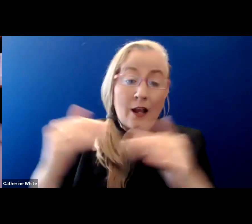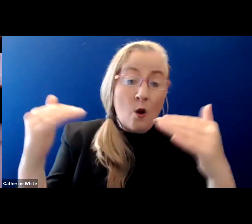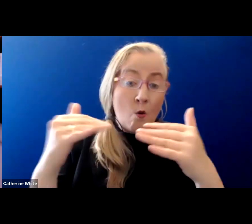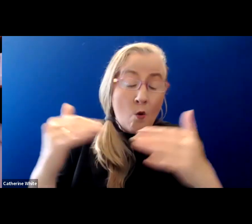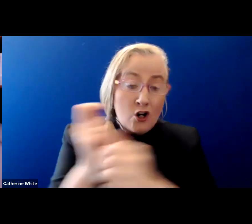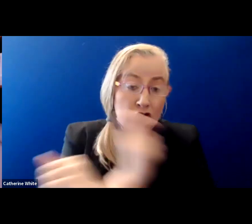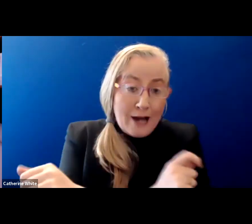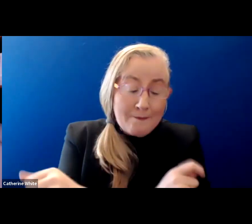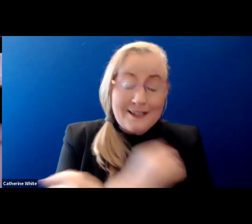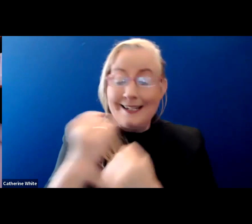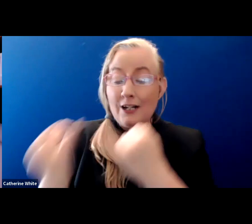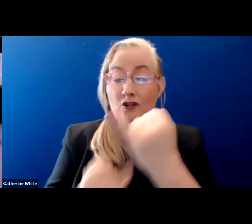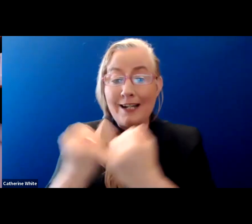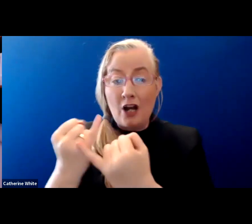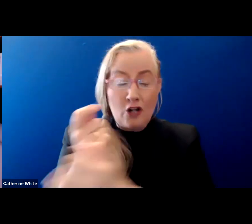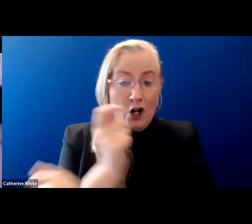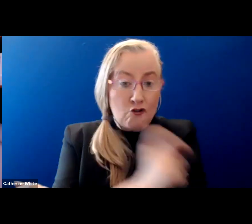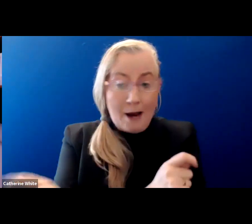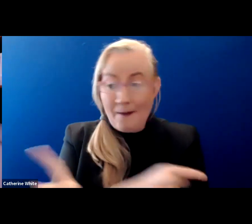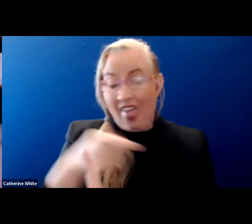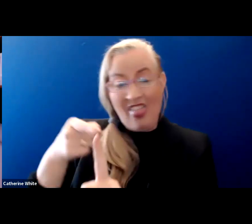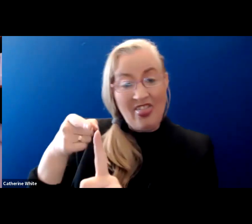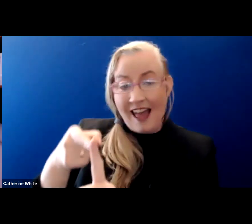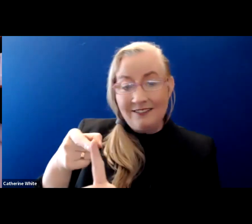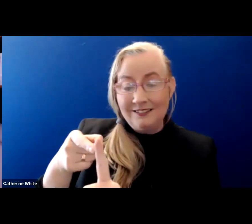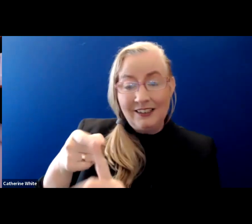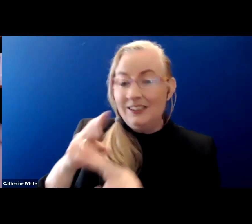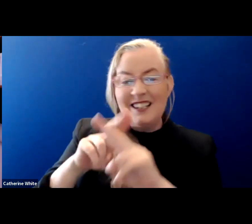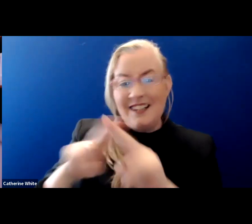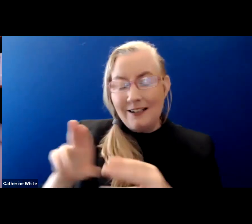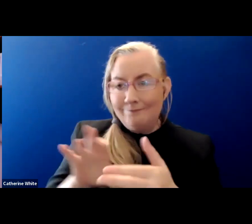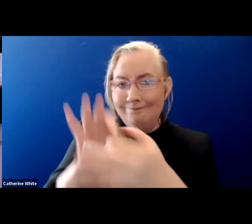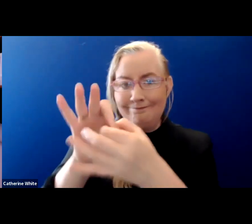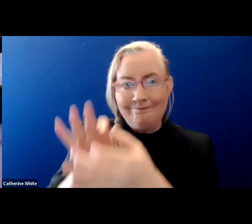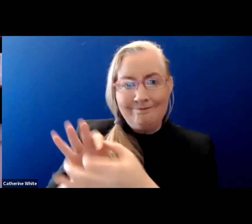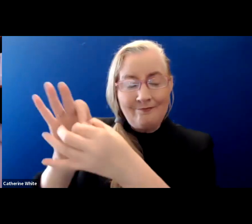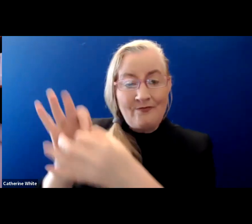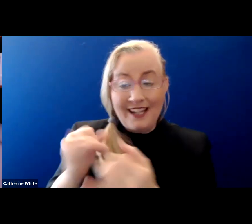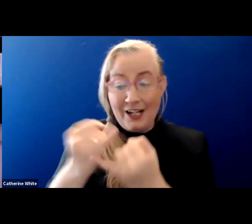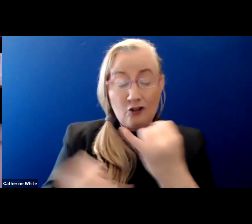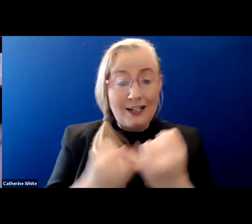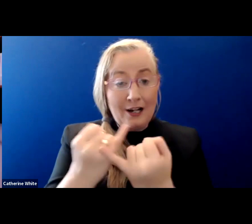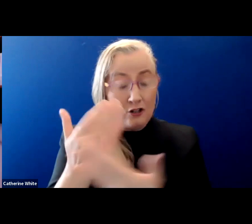international crimes, it does not, in and of itself, breach those bodies of international law.